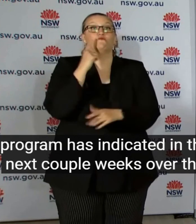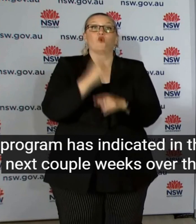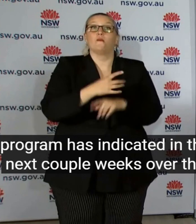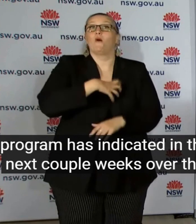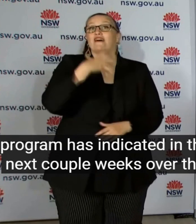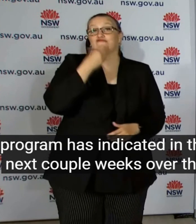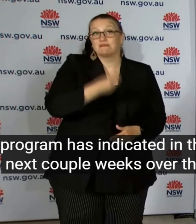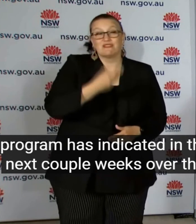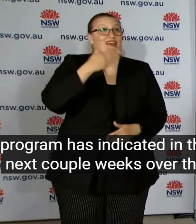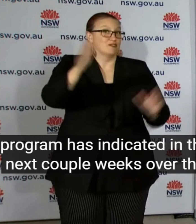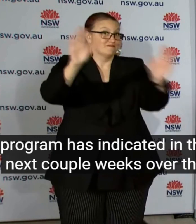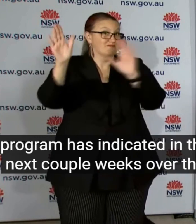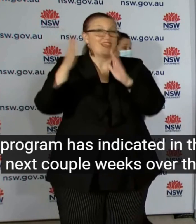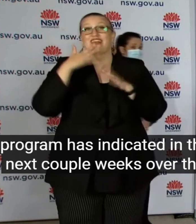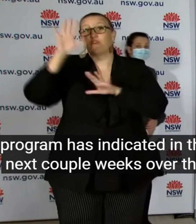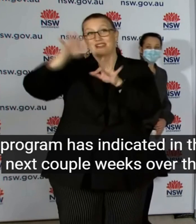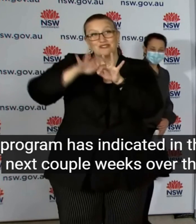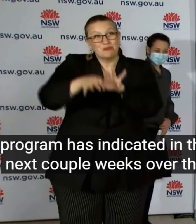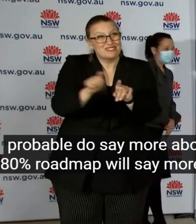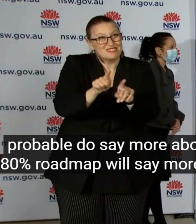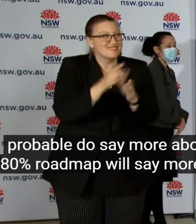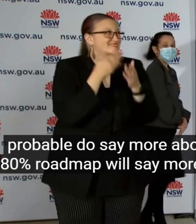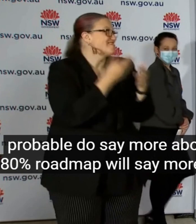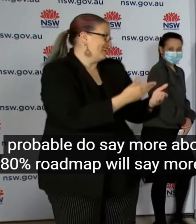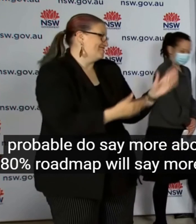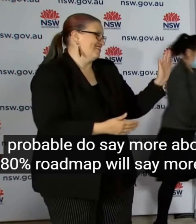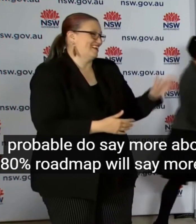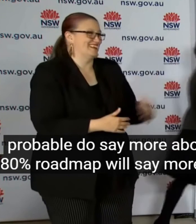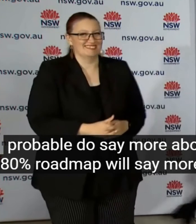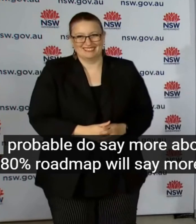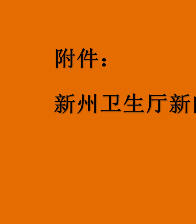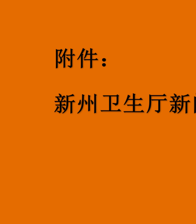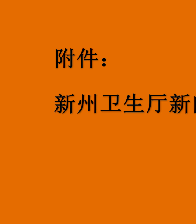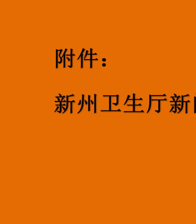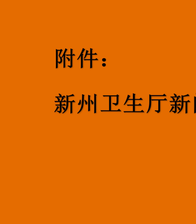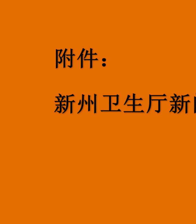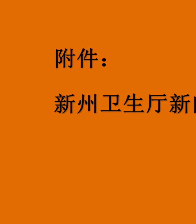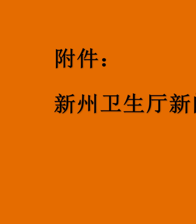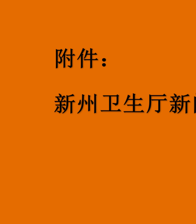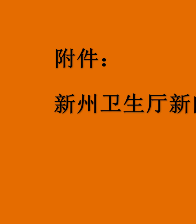Thank you. Thanks, everybody. Thank you very much. And thanks to our online interpreters. Thank you very much. Thank you.